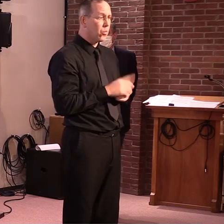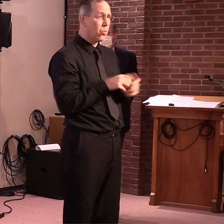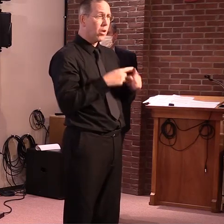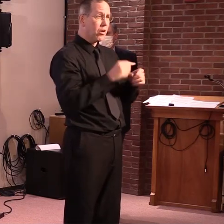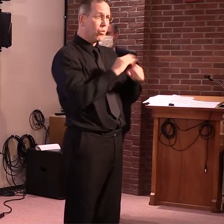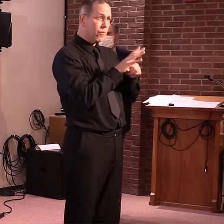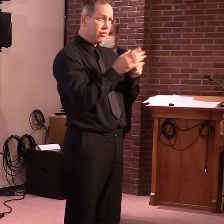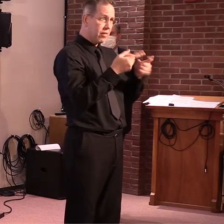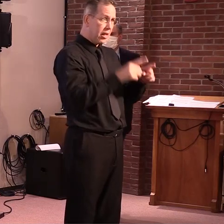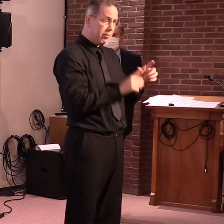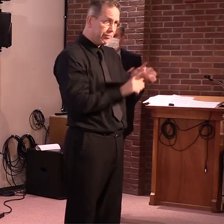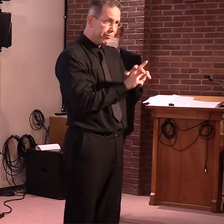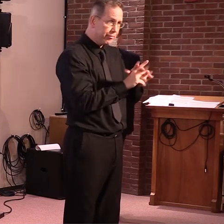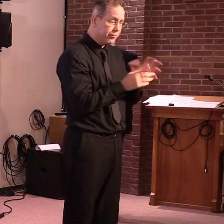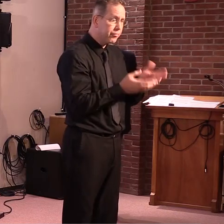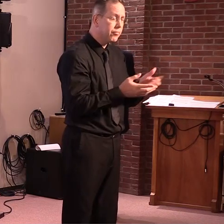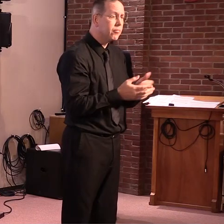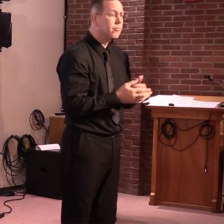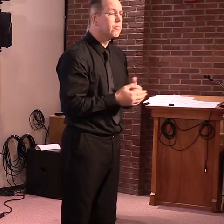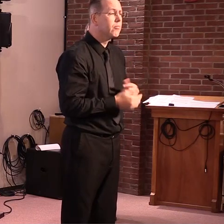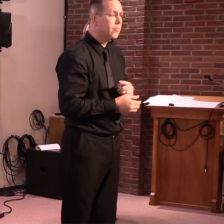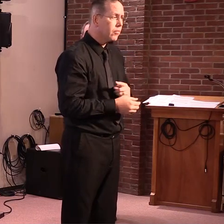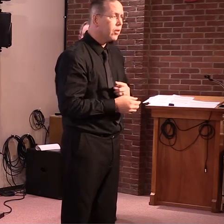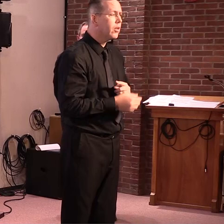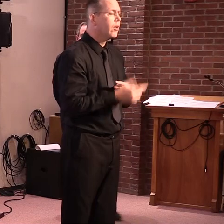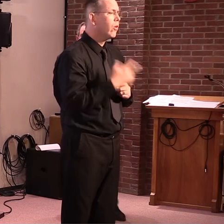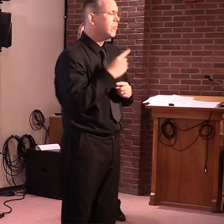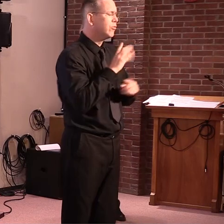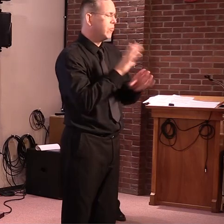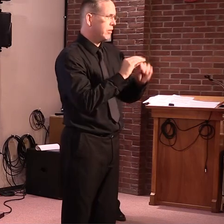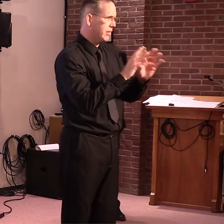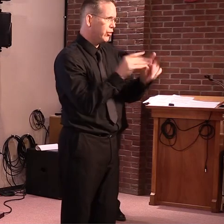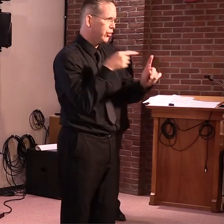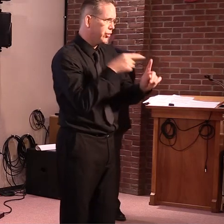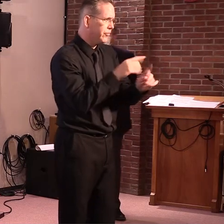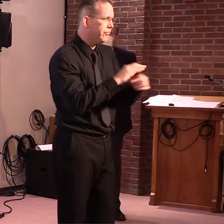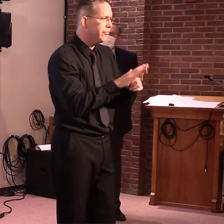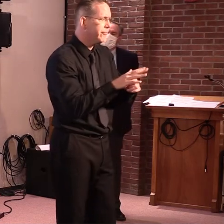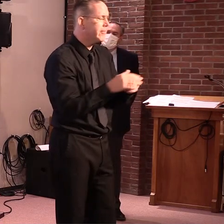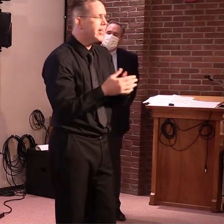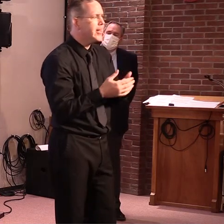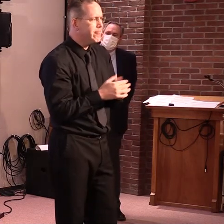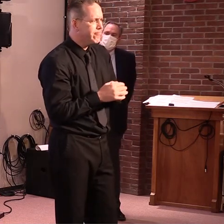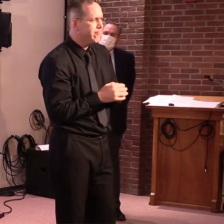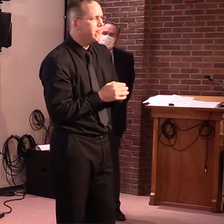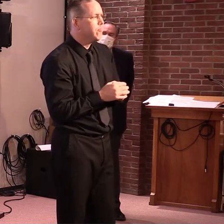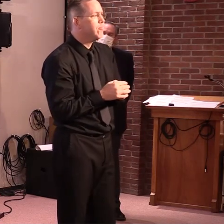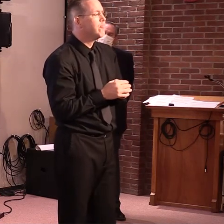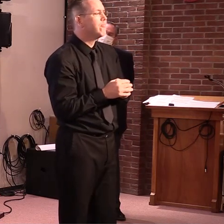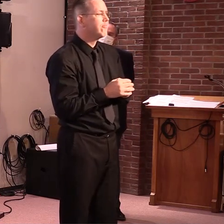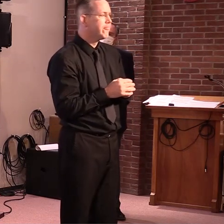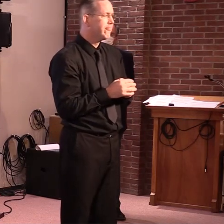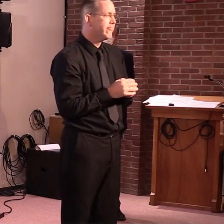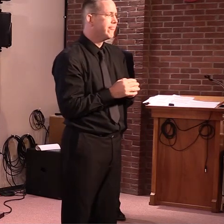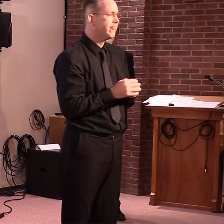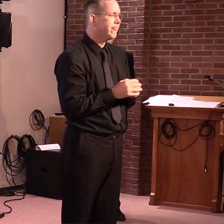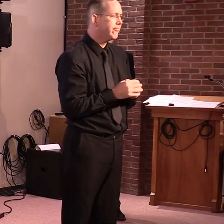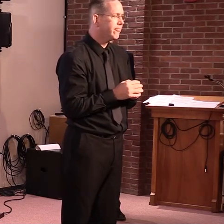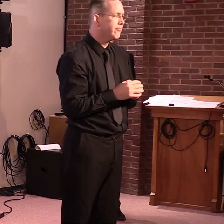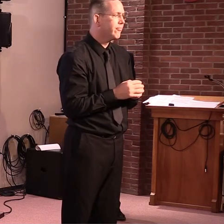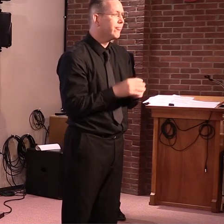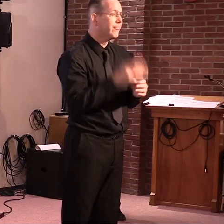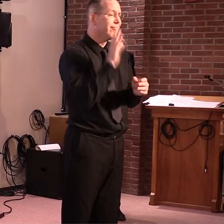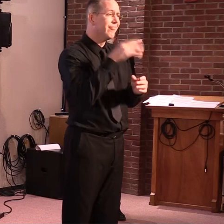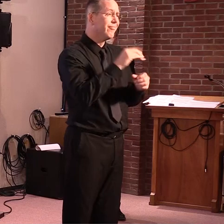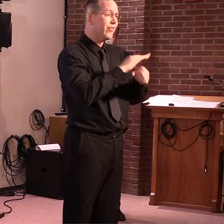I keep saying this, the pandemic is still around. The virus is still around. We still have to be careful. We